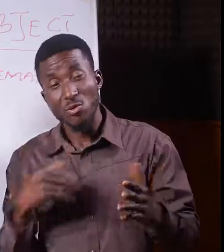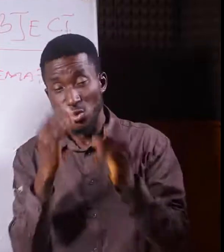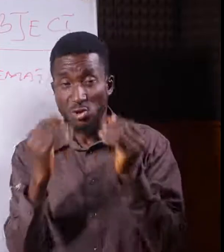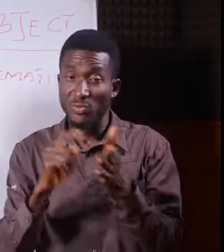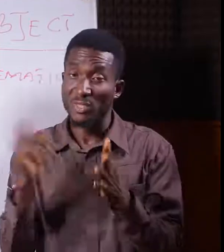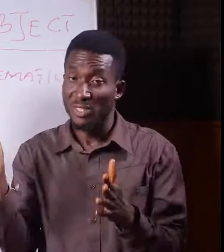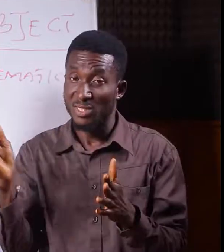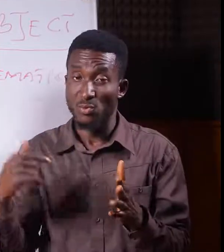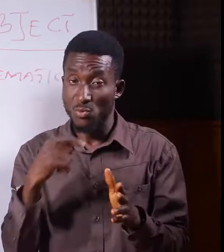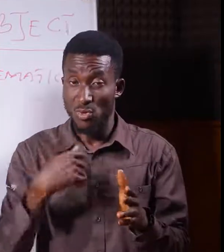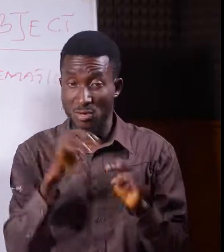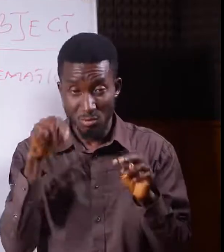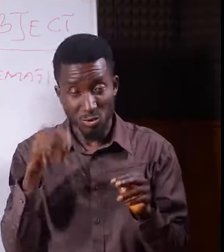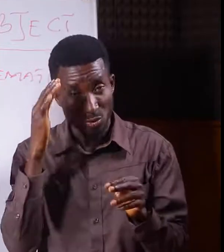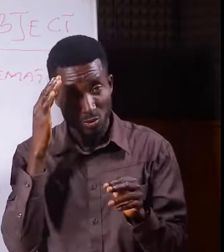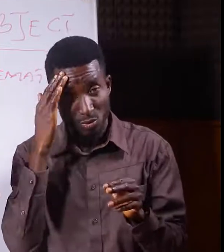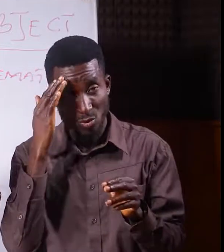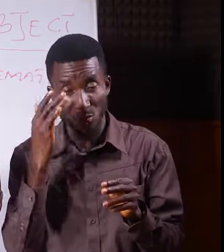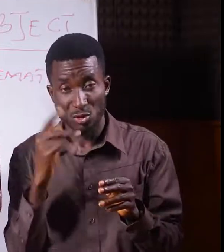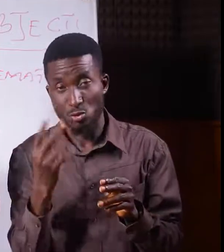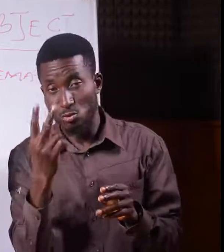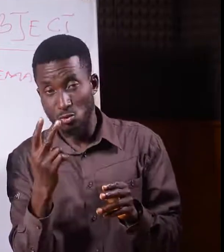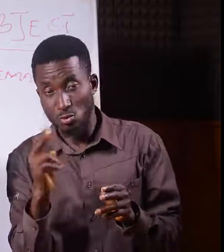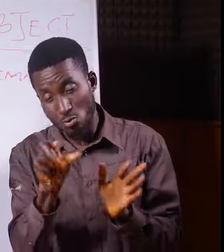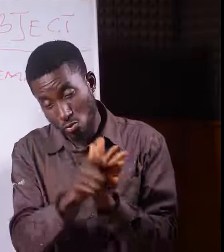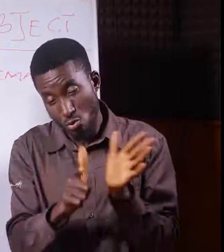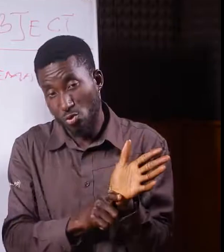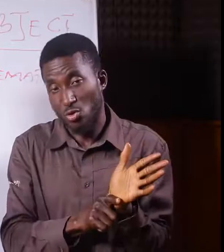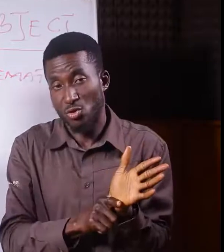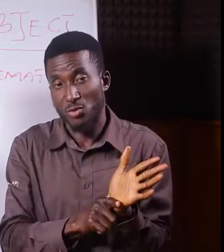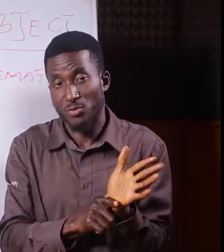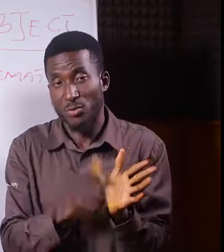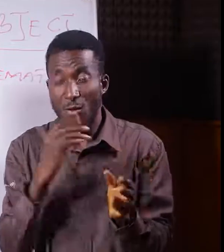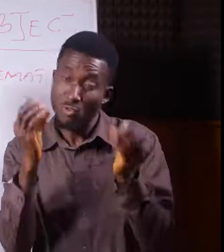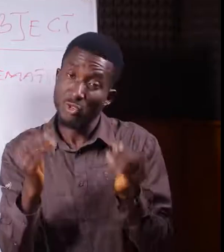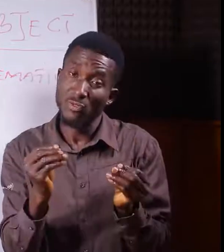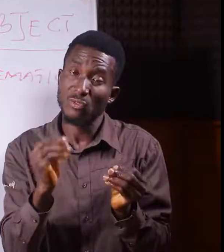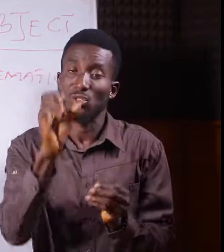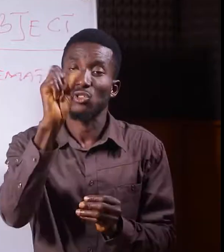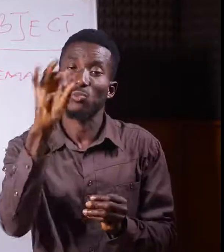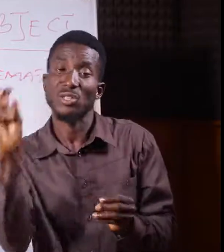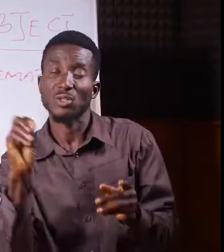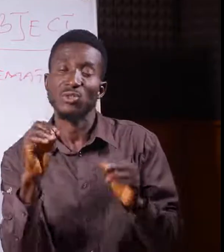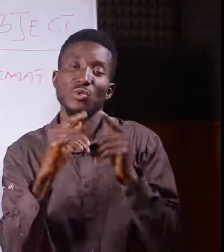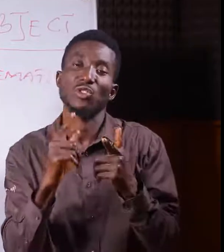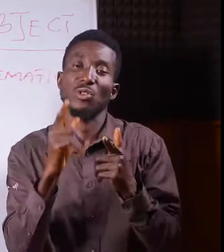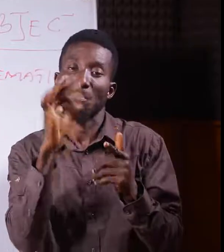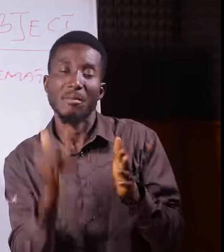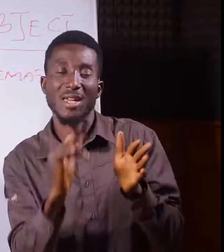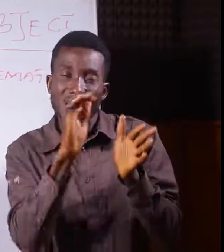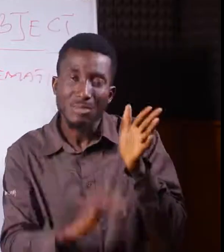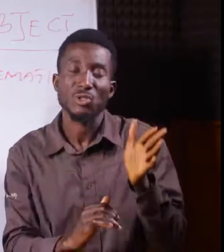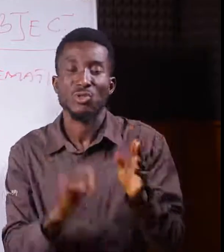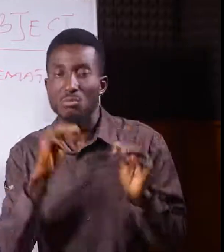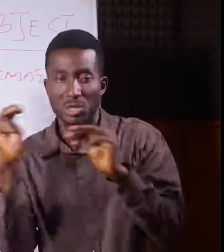solve this, we must recall the two fundamental laws of solving simultaneous equations by